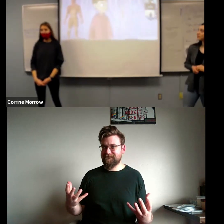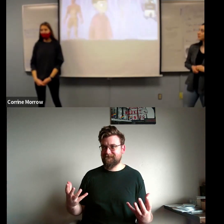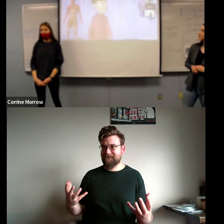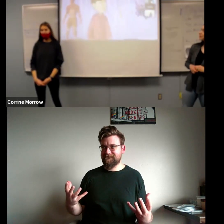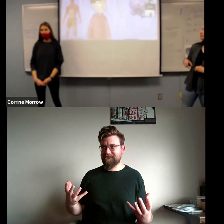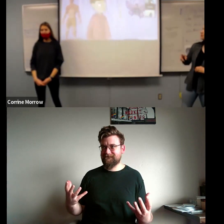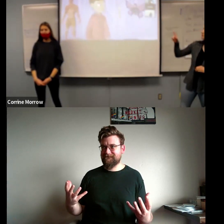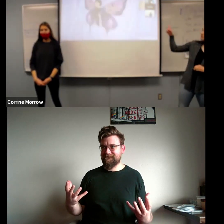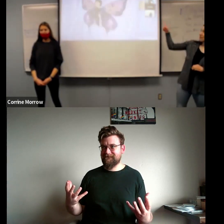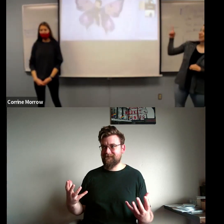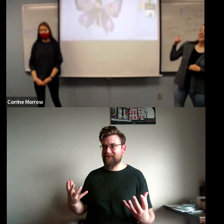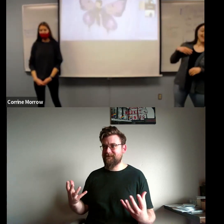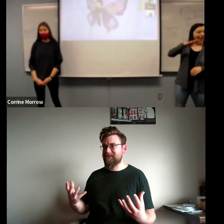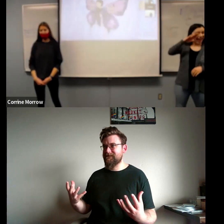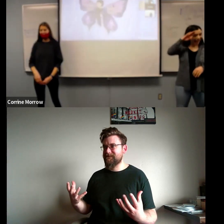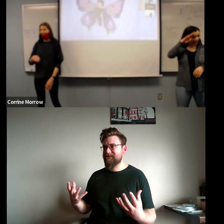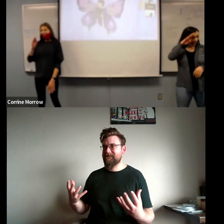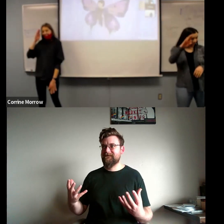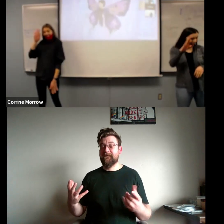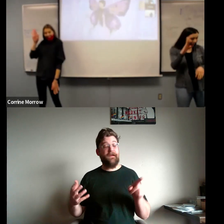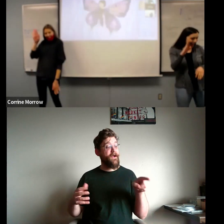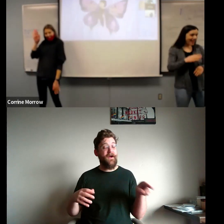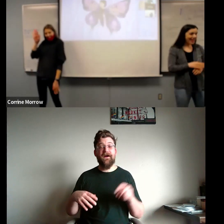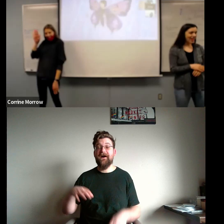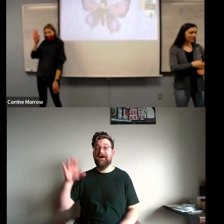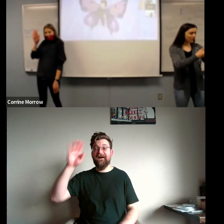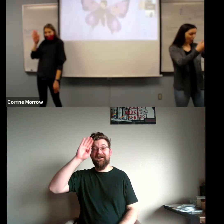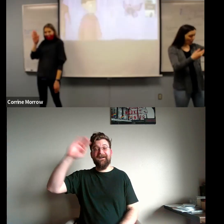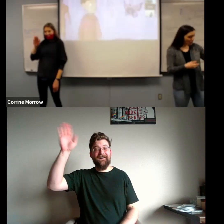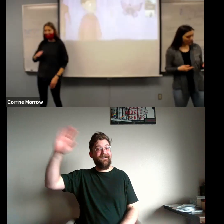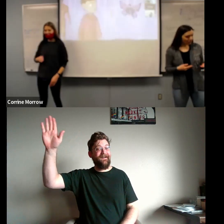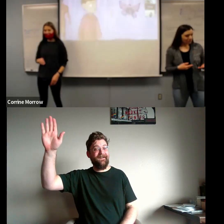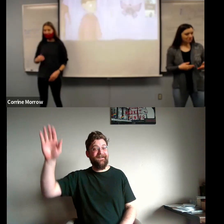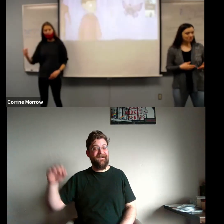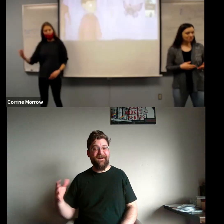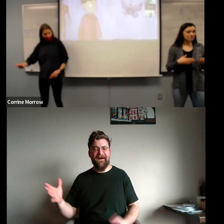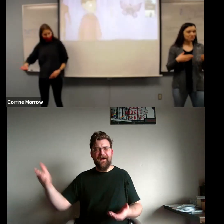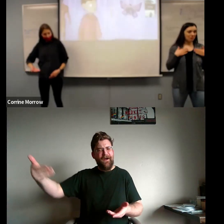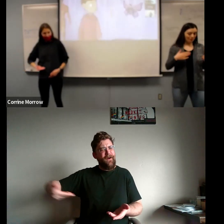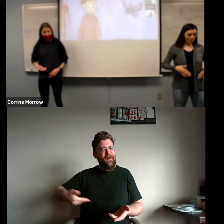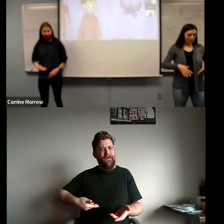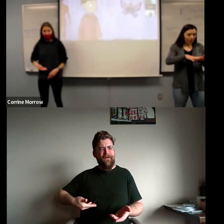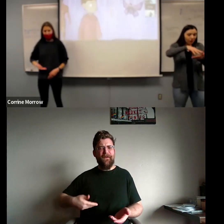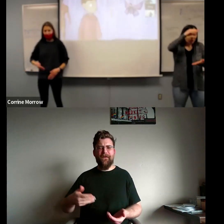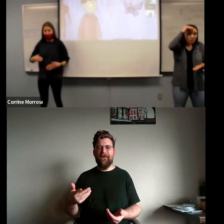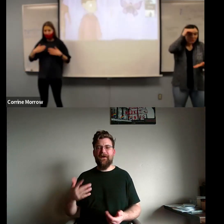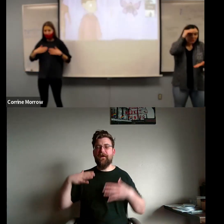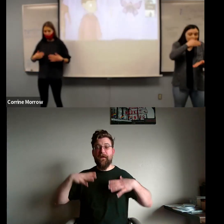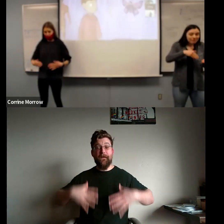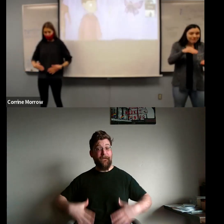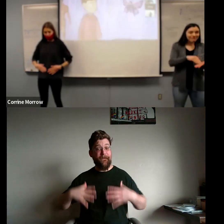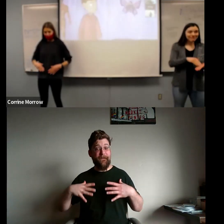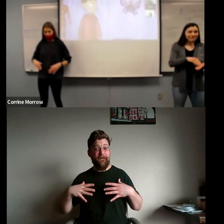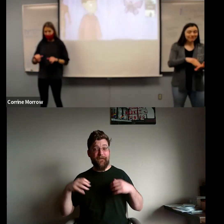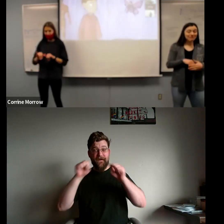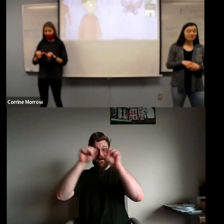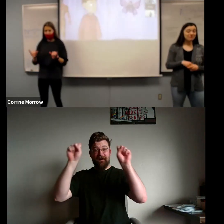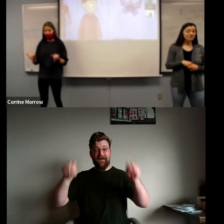Hi, guys. Welcome to the Body Systems Learning Center. Thanks, Bailey. Your body is made up of many different